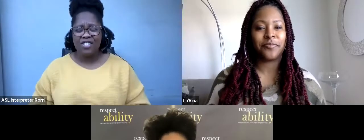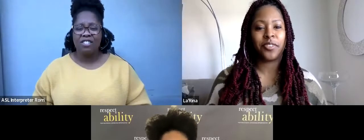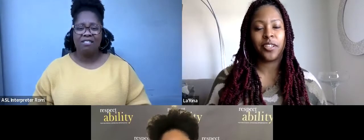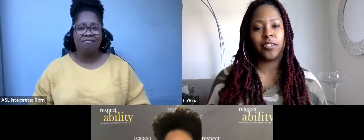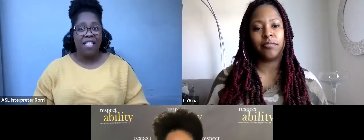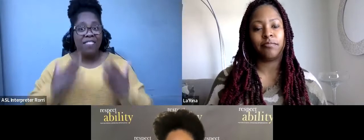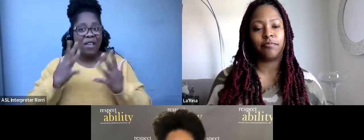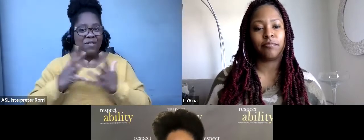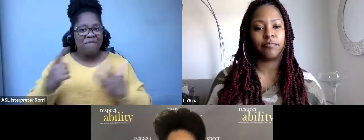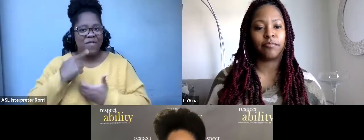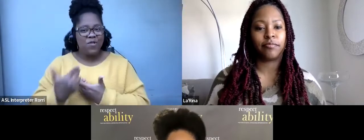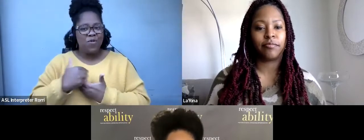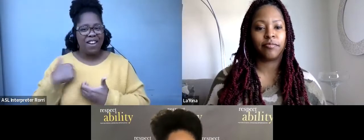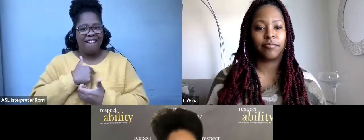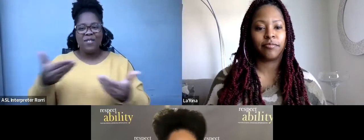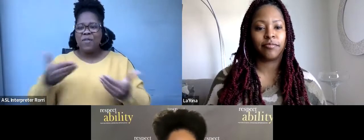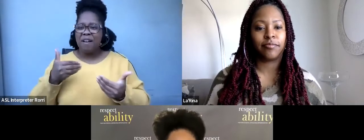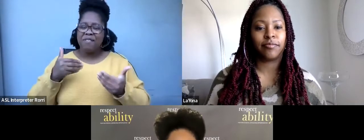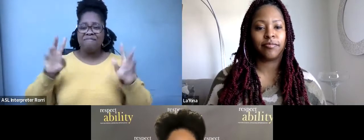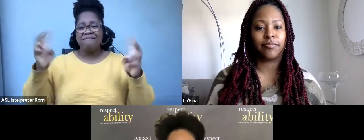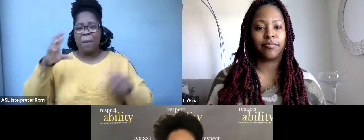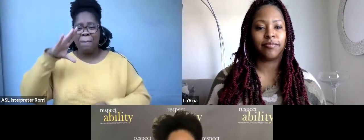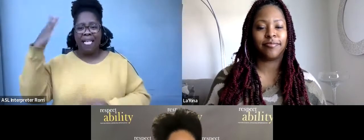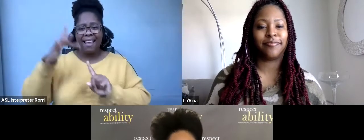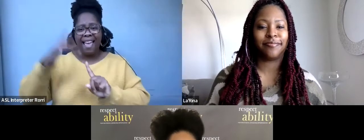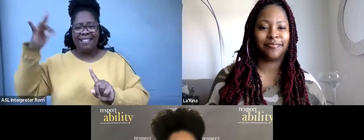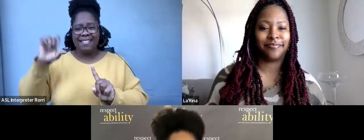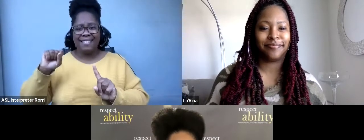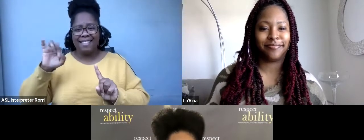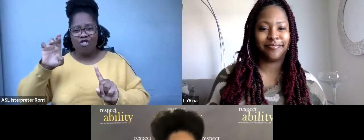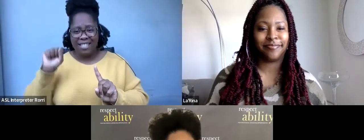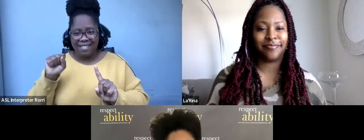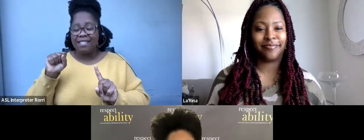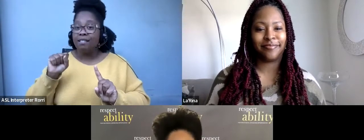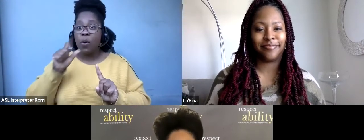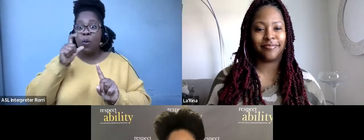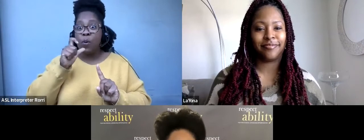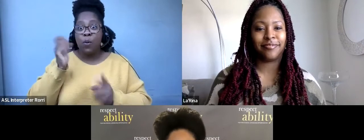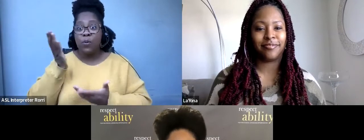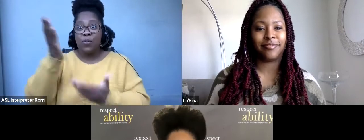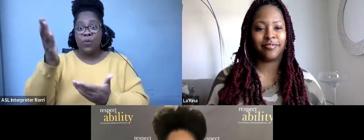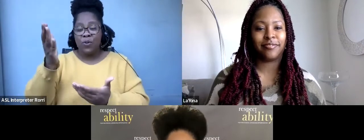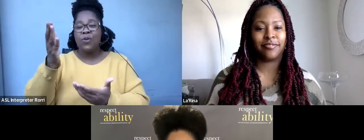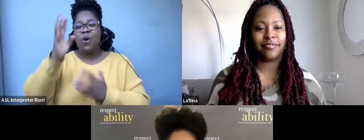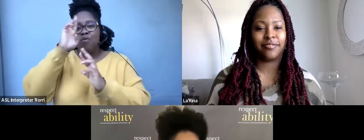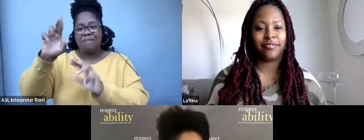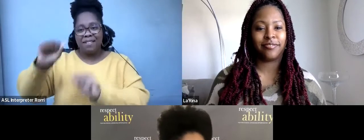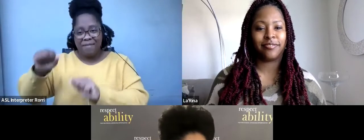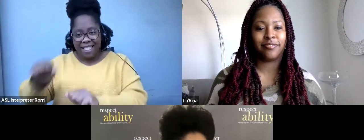Thank you for joining us and welcome to the Black Excellence Series presented by RespectAbility and NAACP Hollywood Bureau.